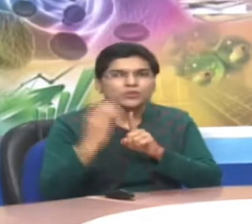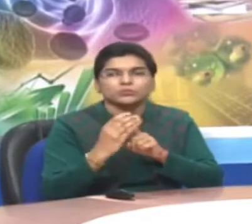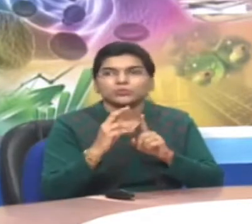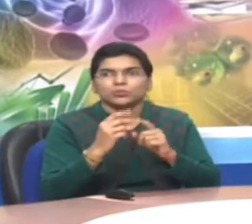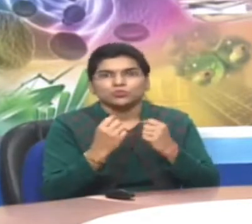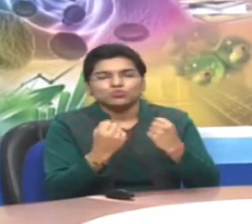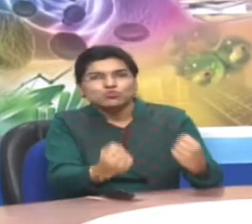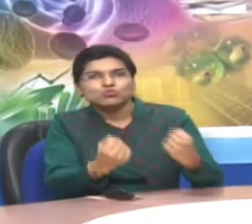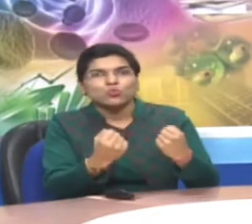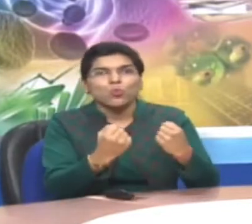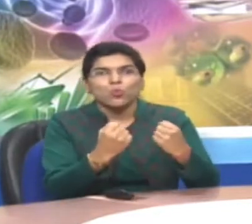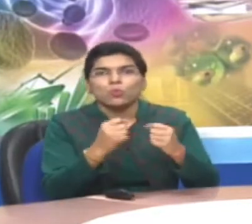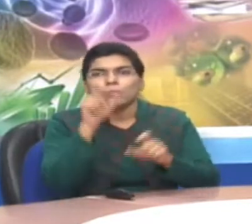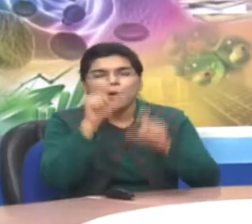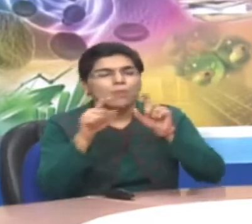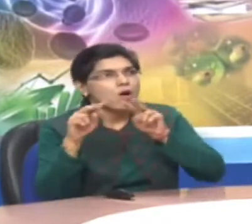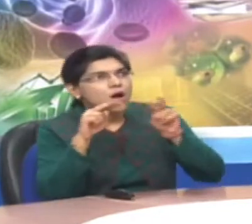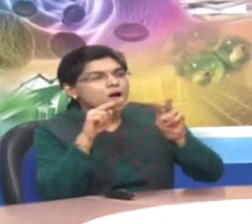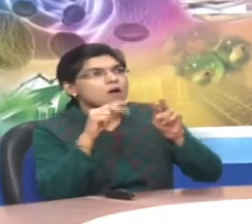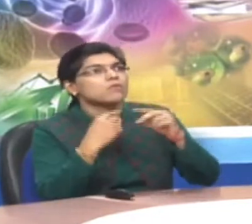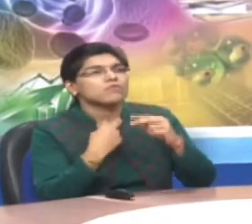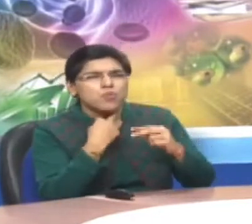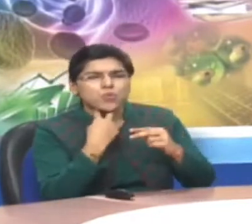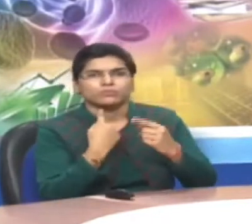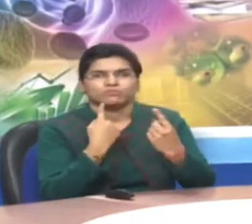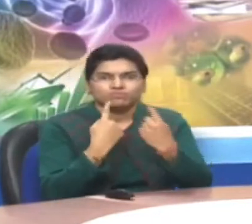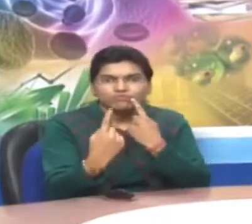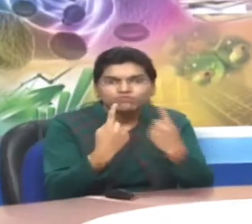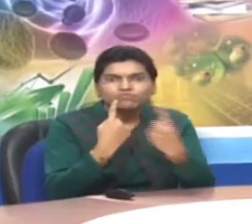His voice is very cultured.